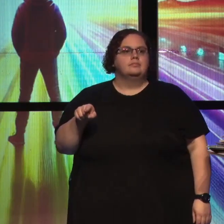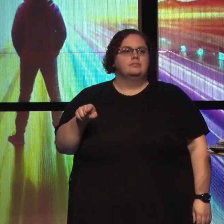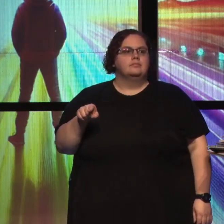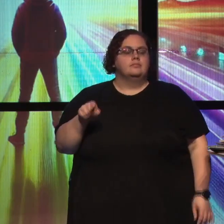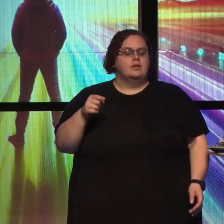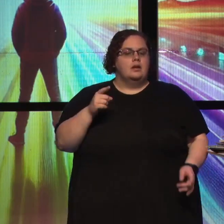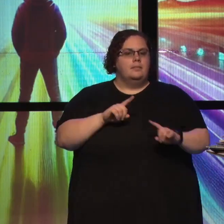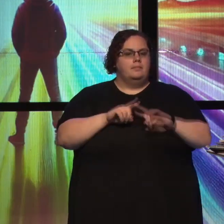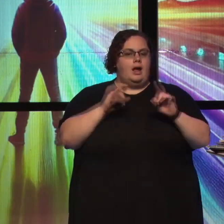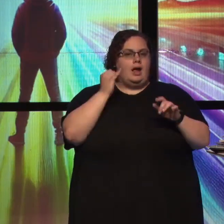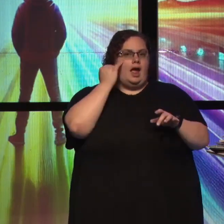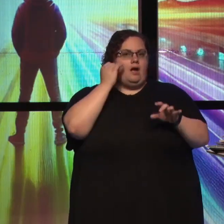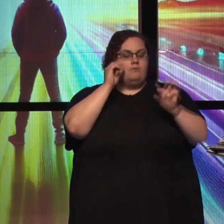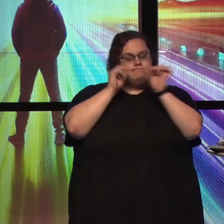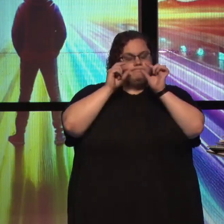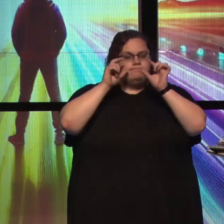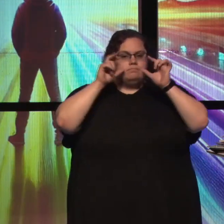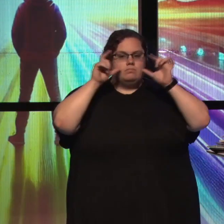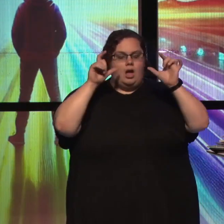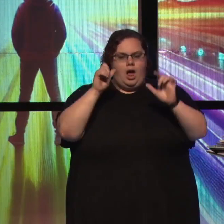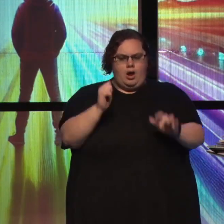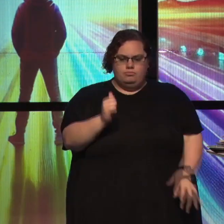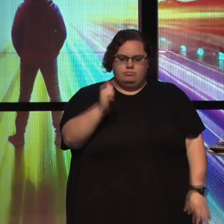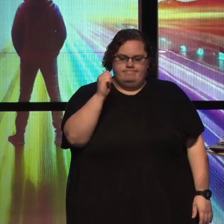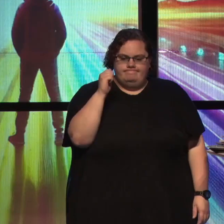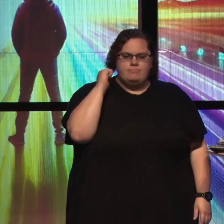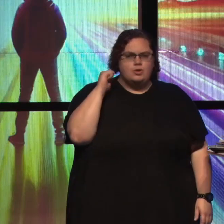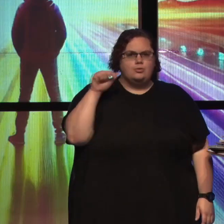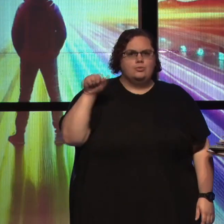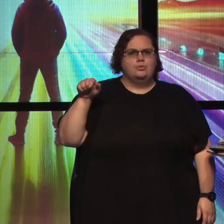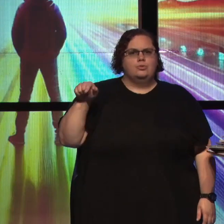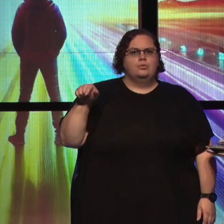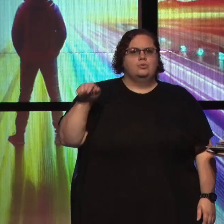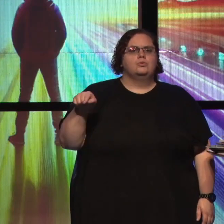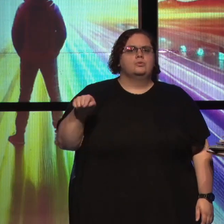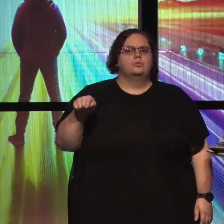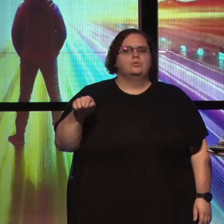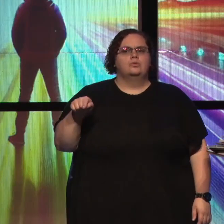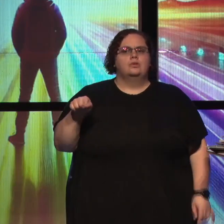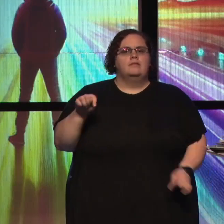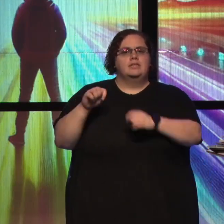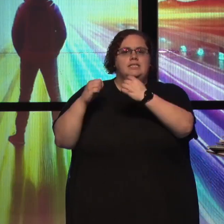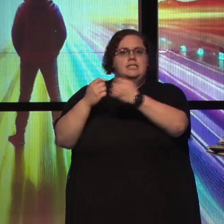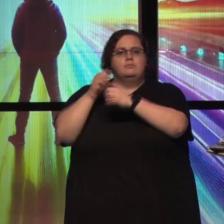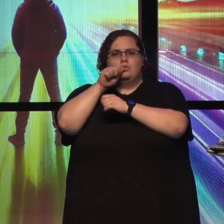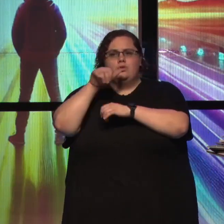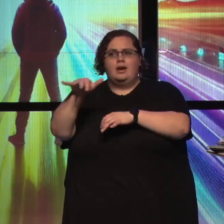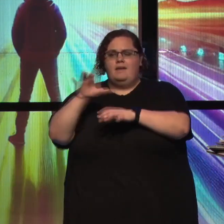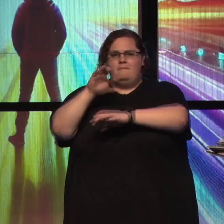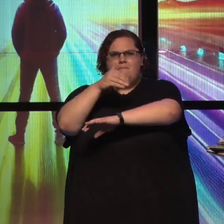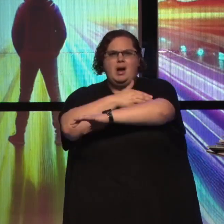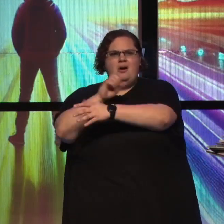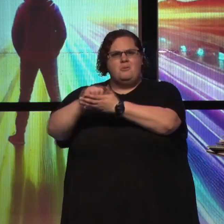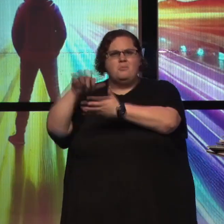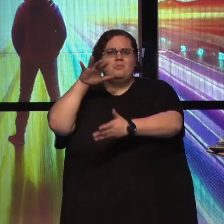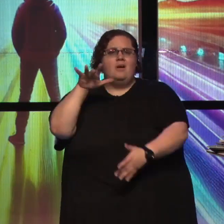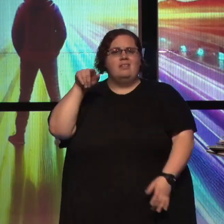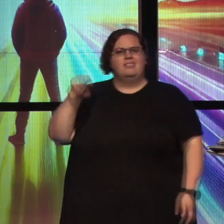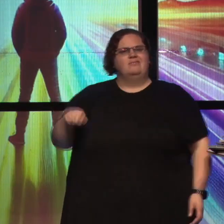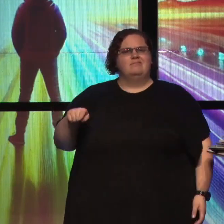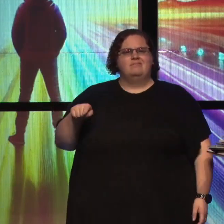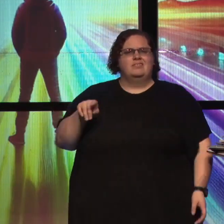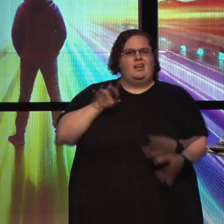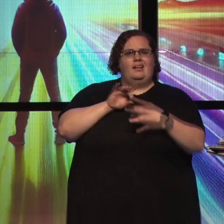and open our eyes. And when we start to refuse the intoxicating tactics of Team Dragon, because power and wealth, it's all intoxicating, I